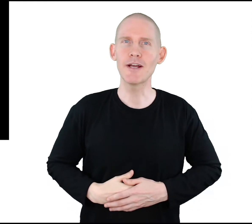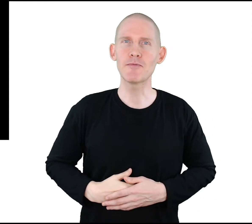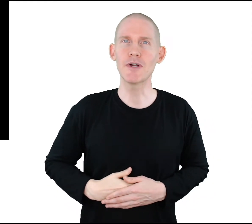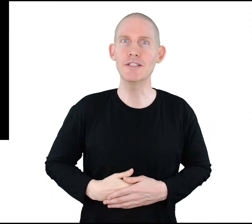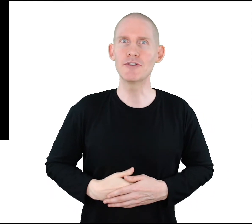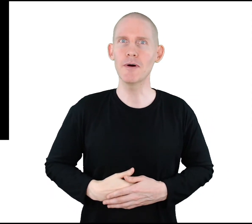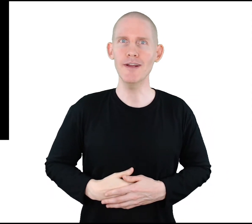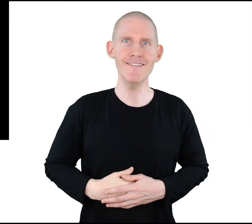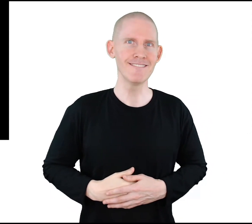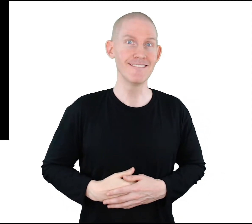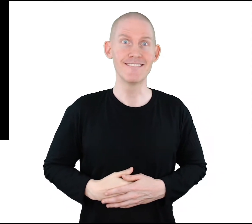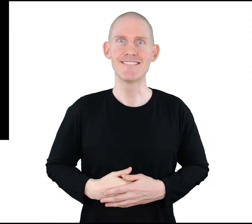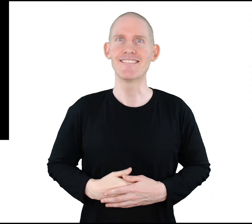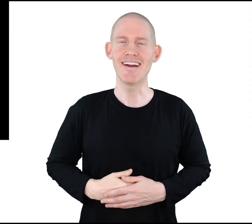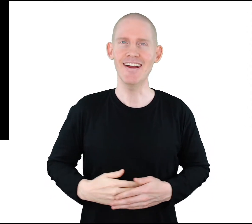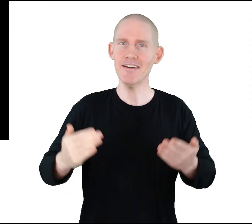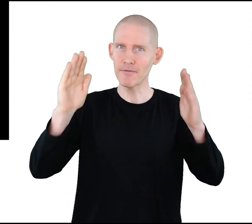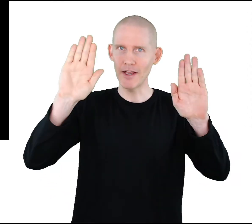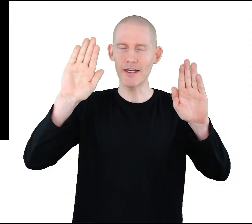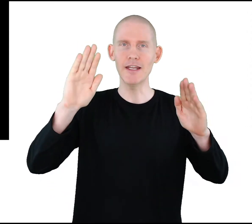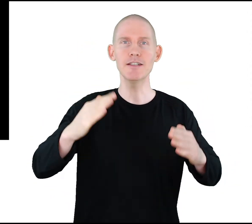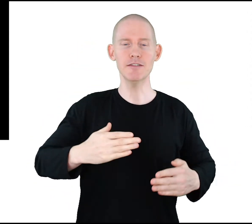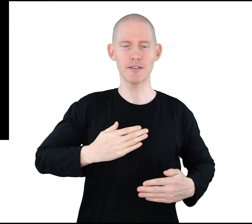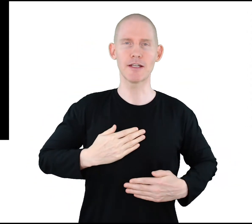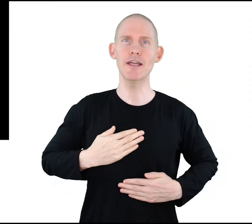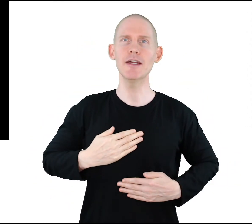for enjoy? Flat hands like that.